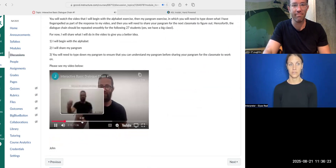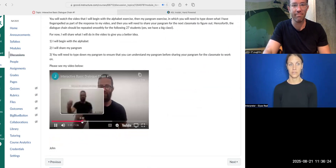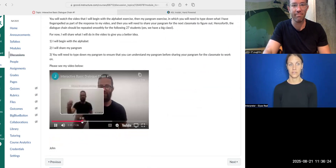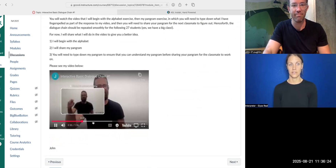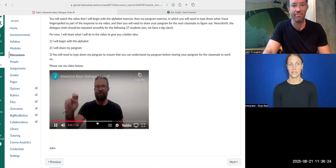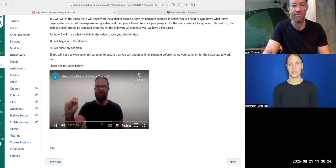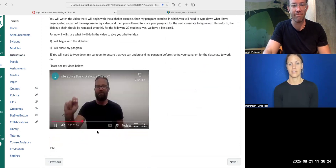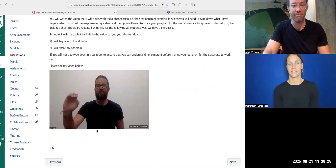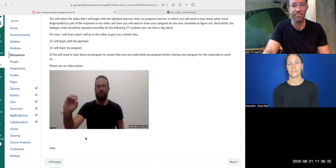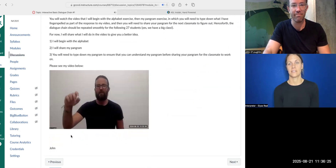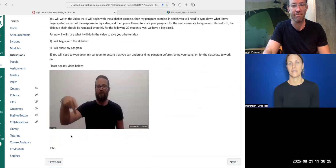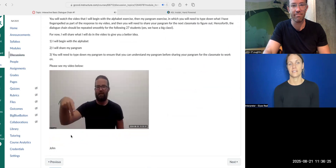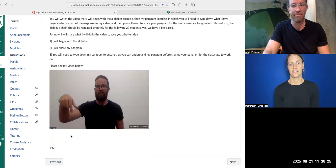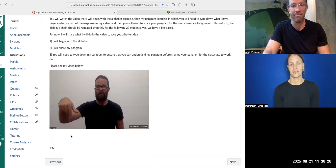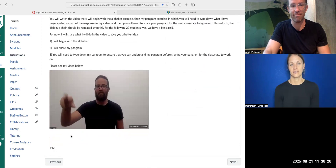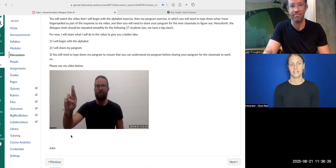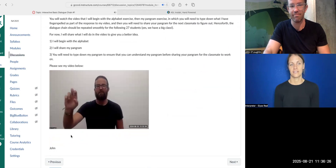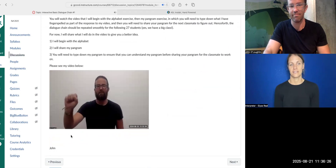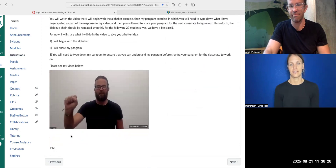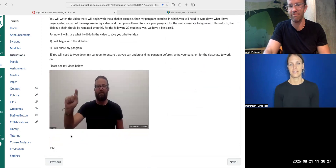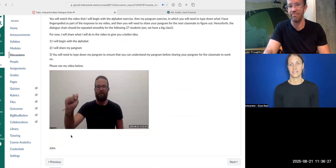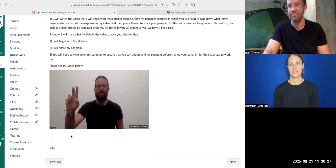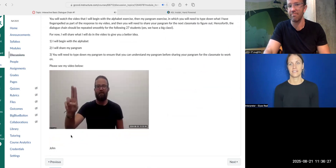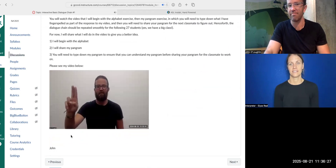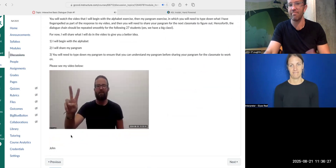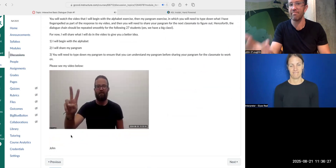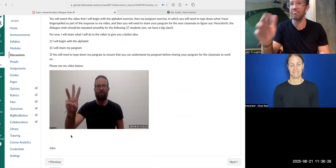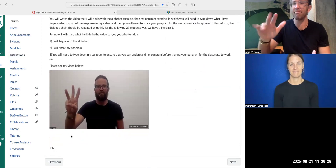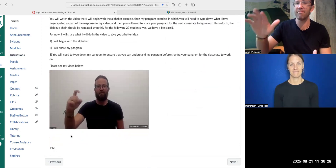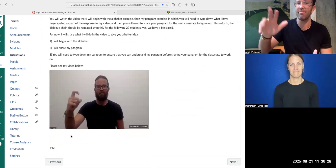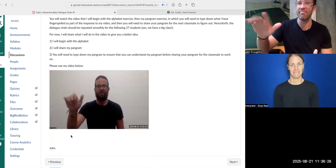2. And